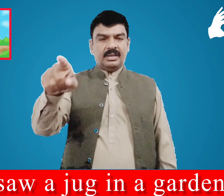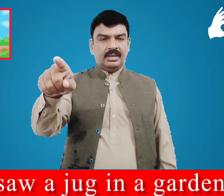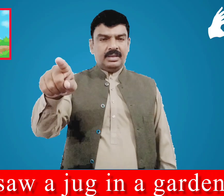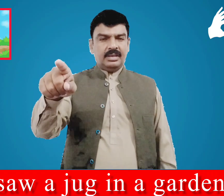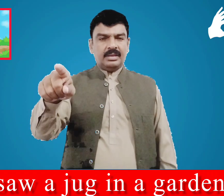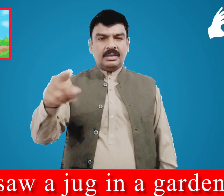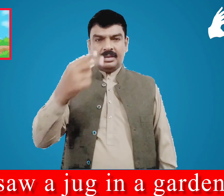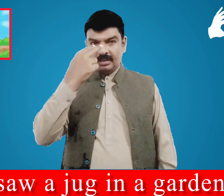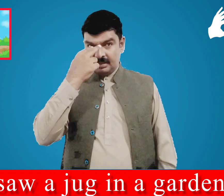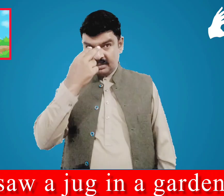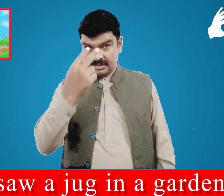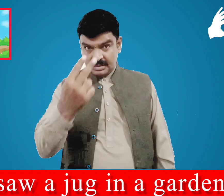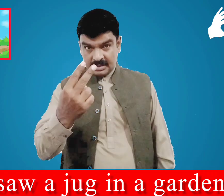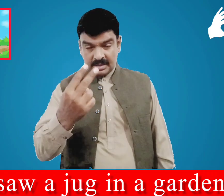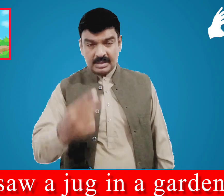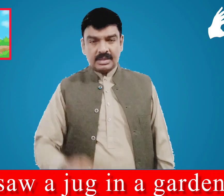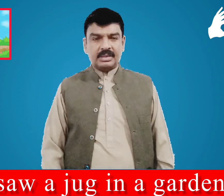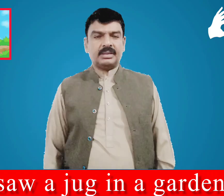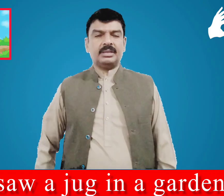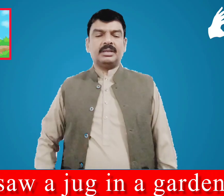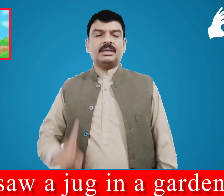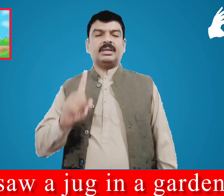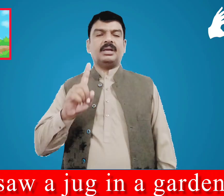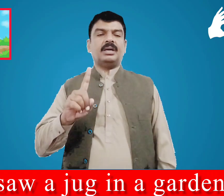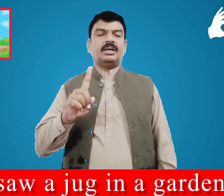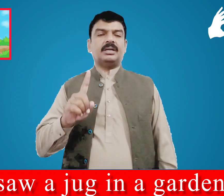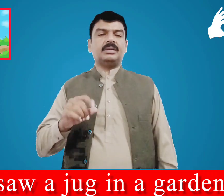He saw a